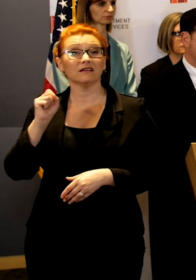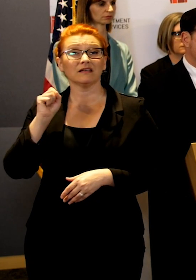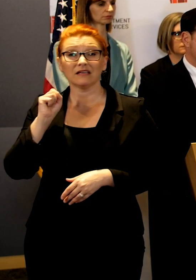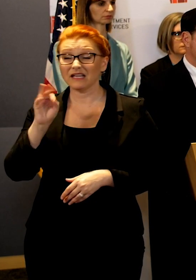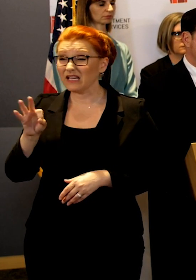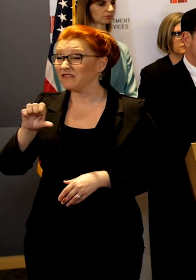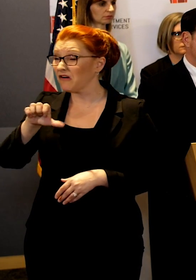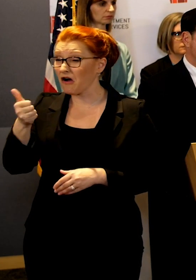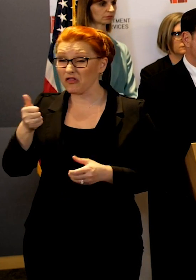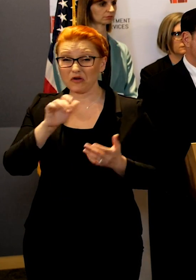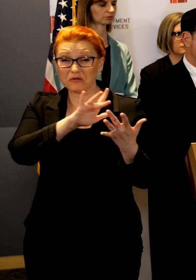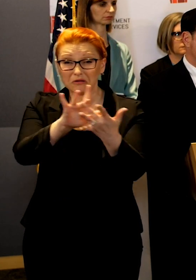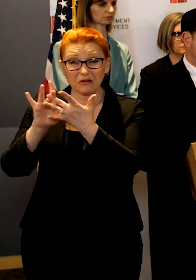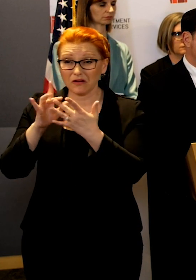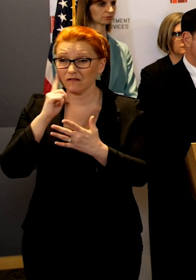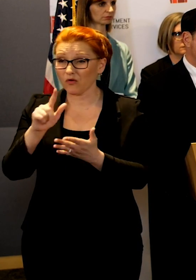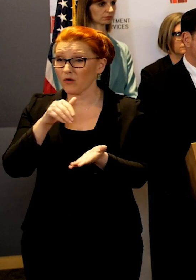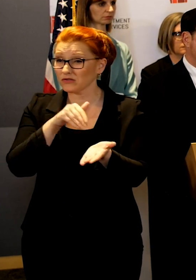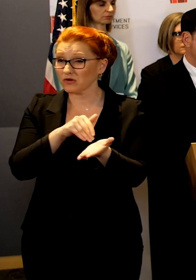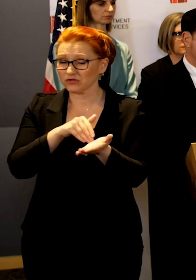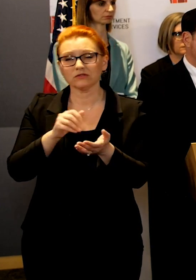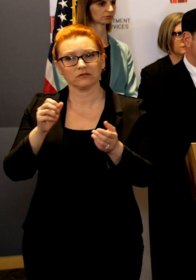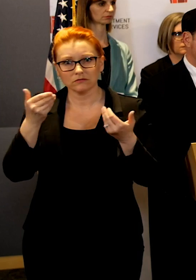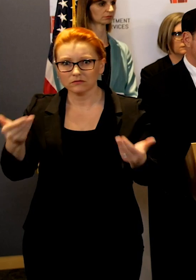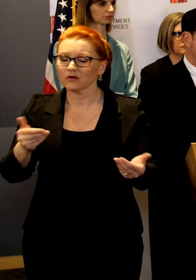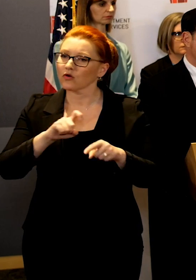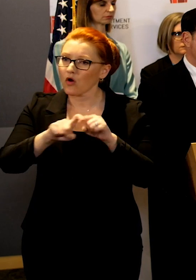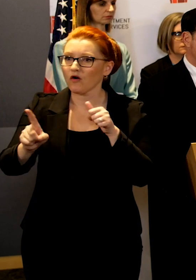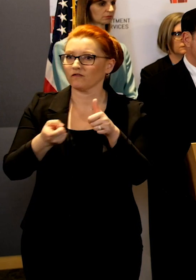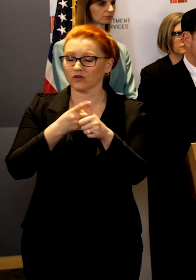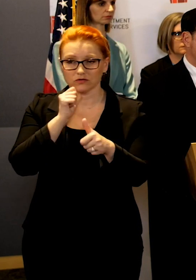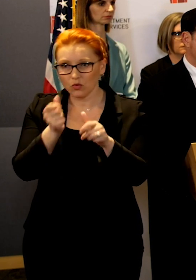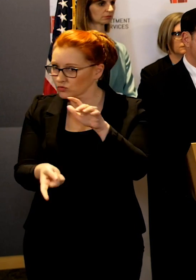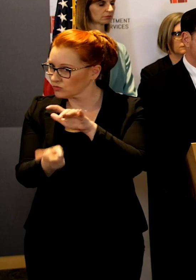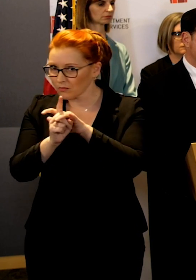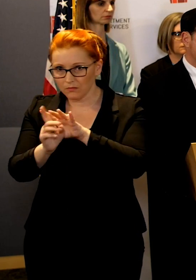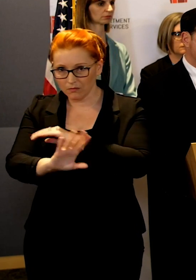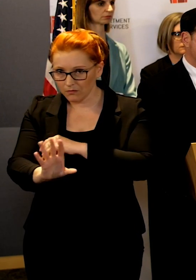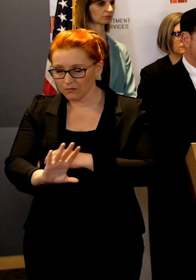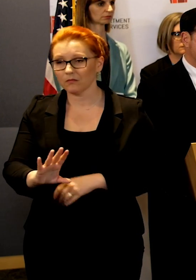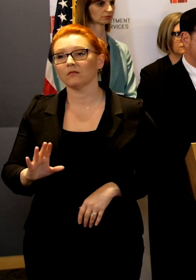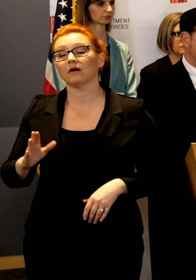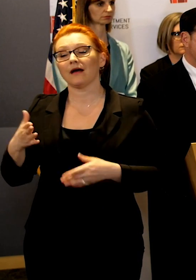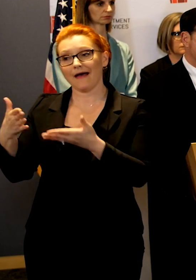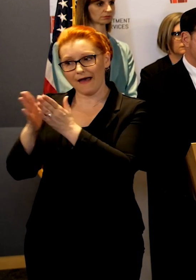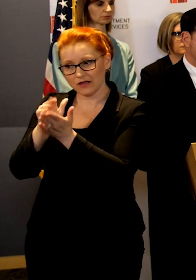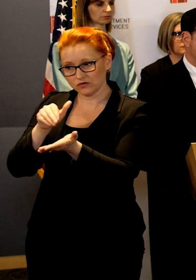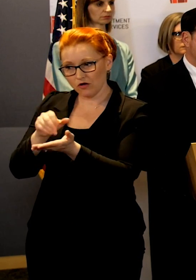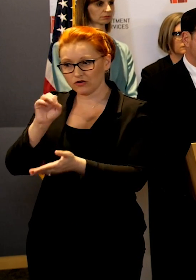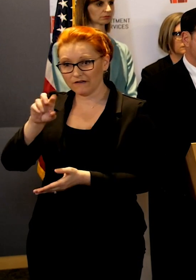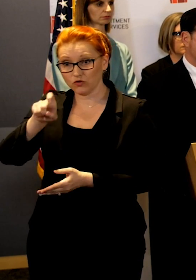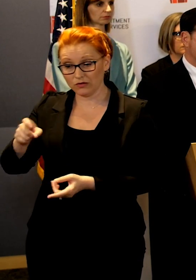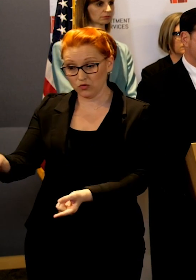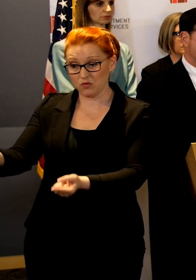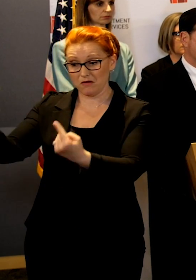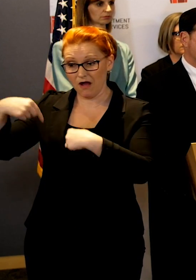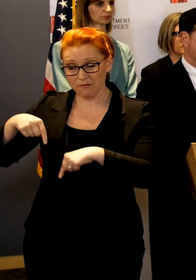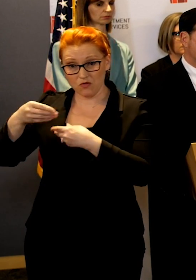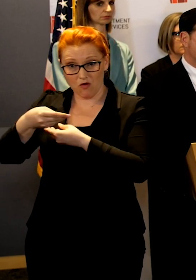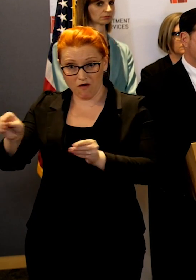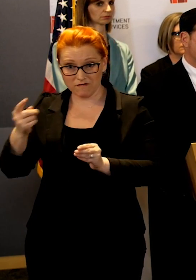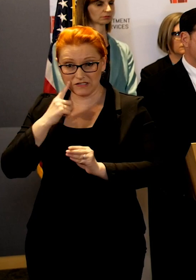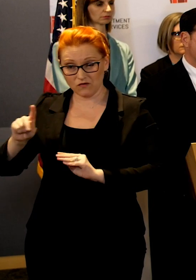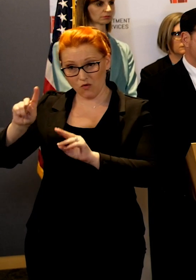time. Work with your healthcare provider to determine whether or not you need to come on site for assessment and then possible